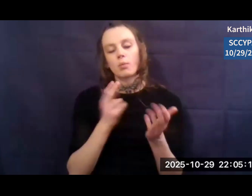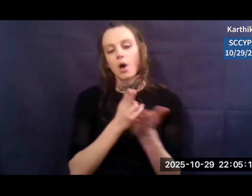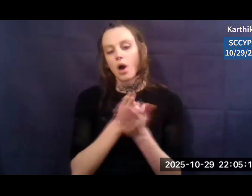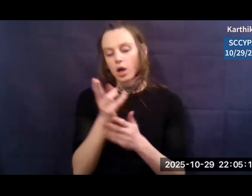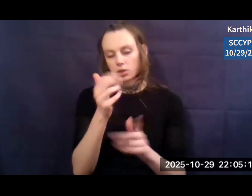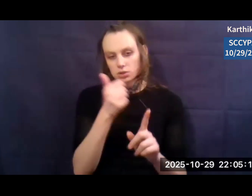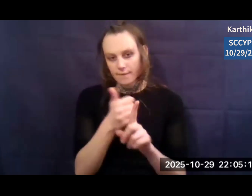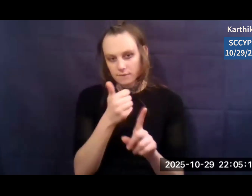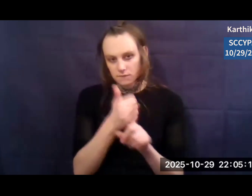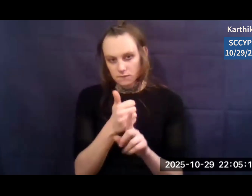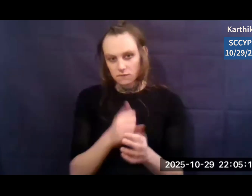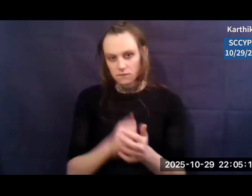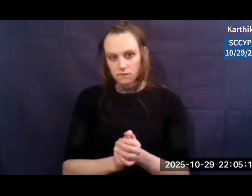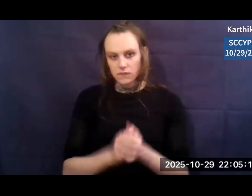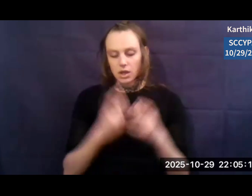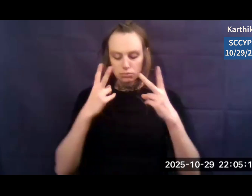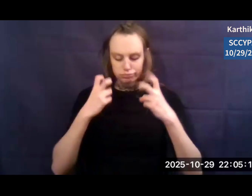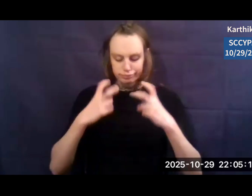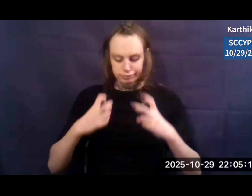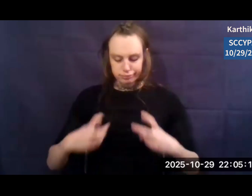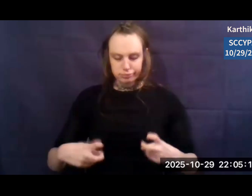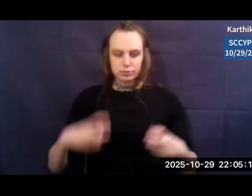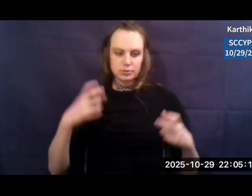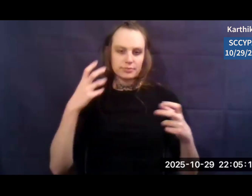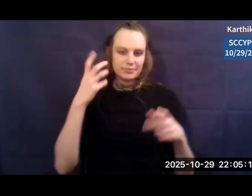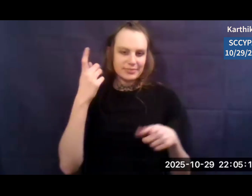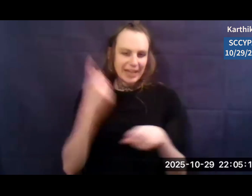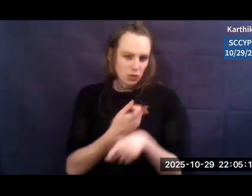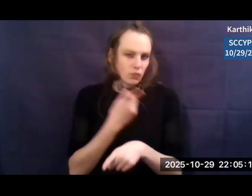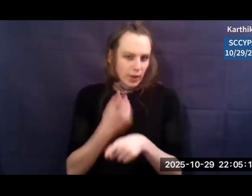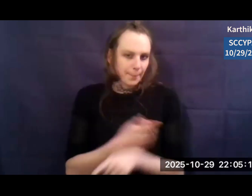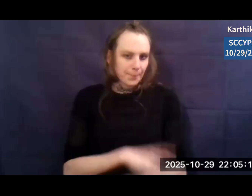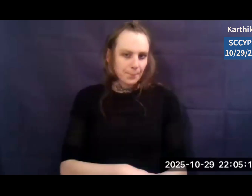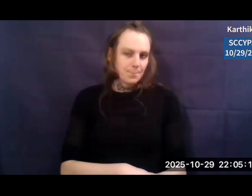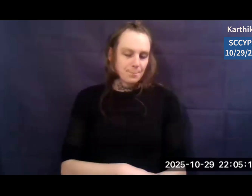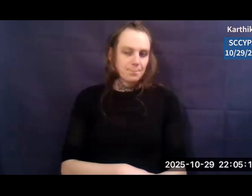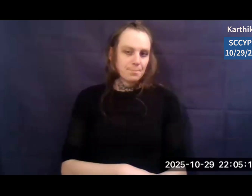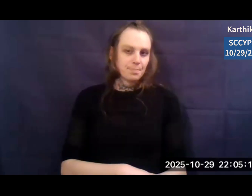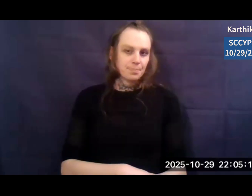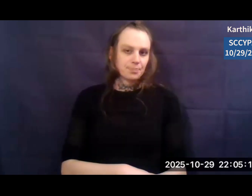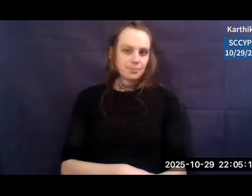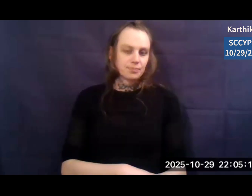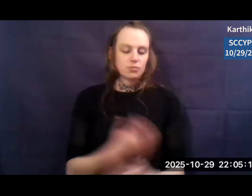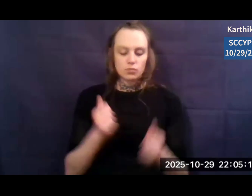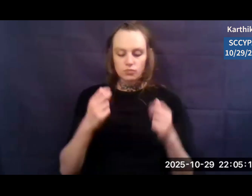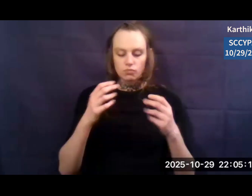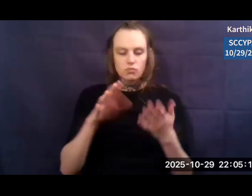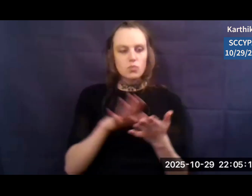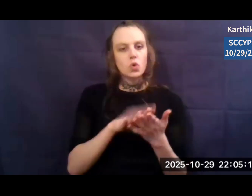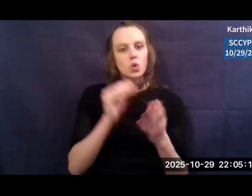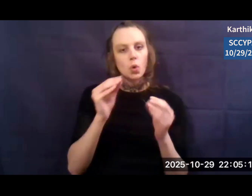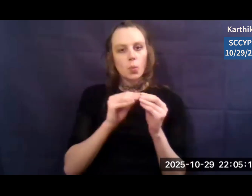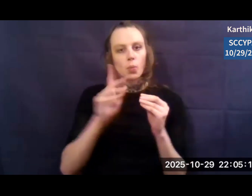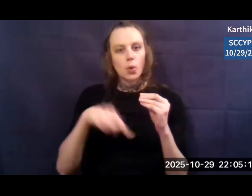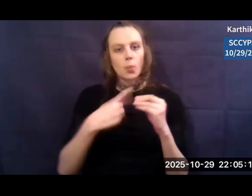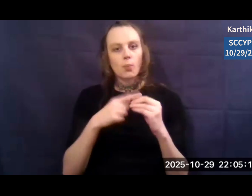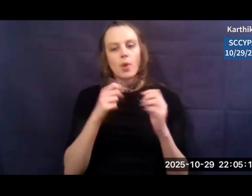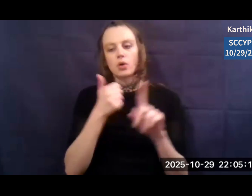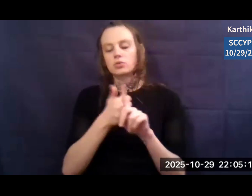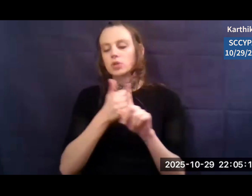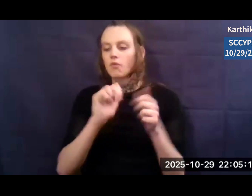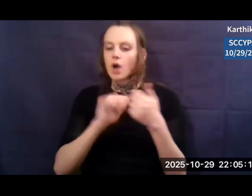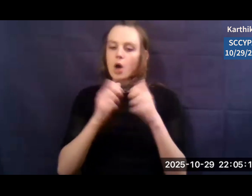accurate self-appraisals on things to learn more about like how you could grow as a person.